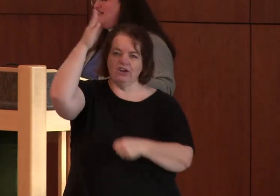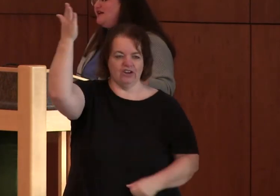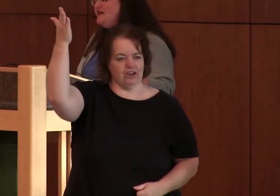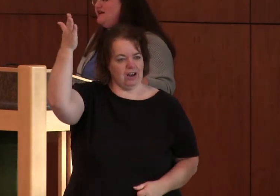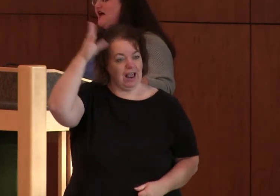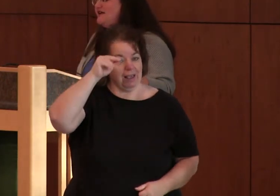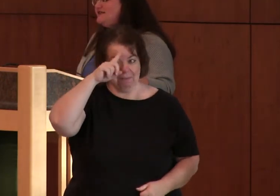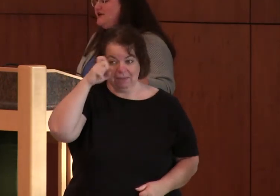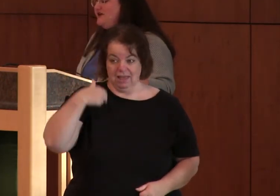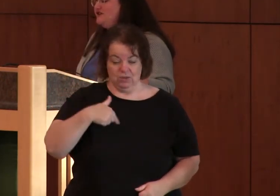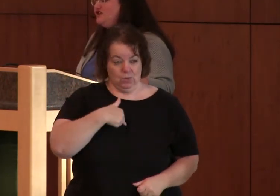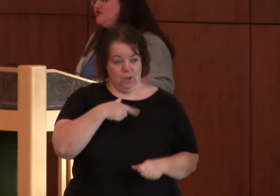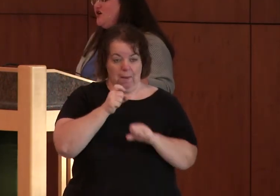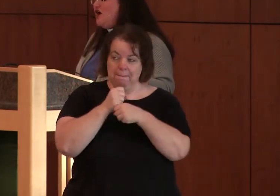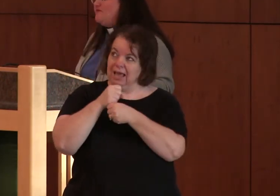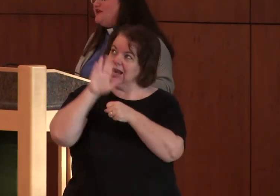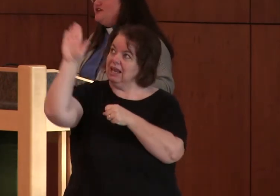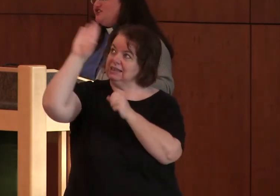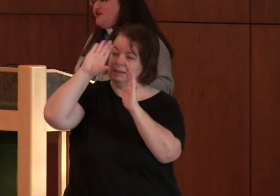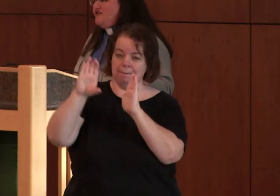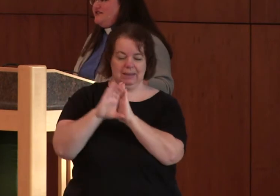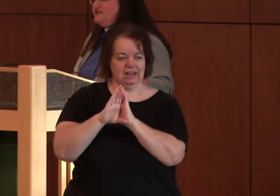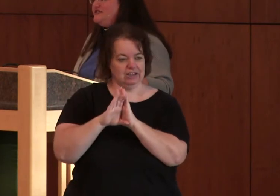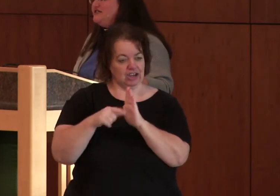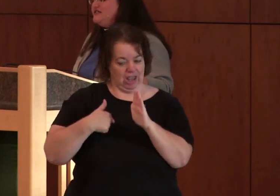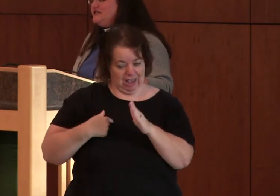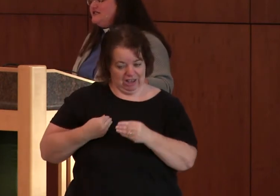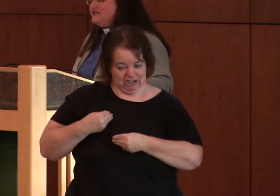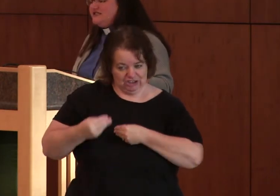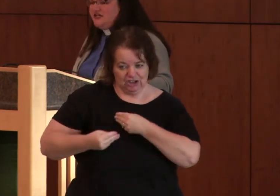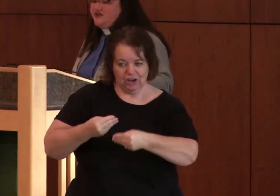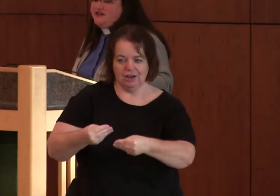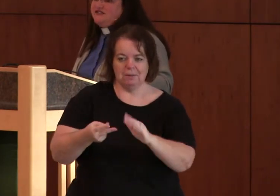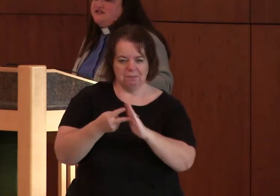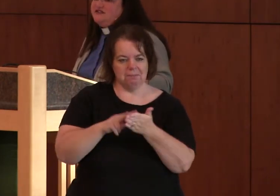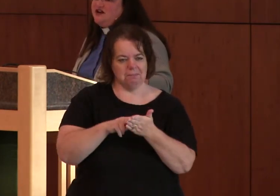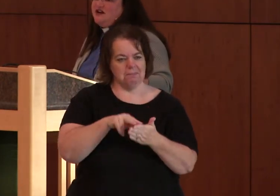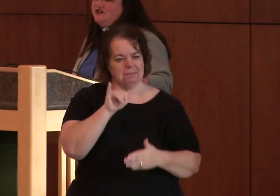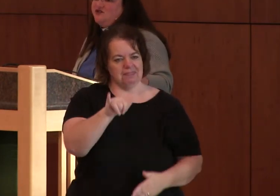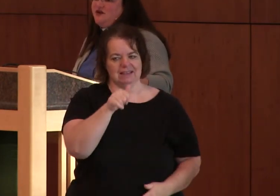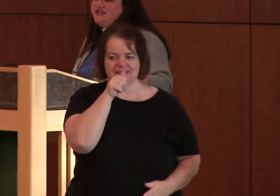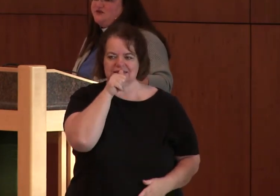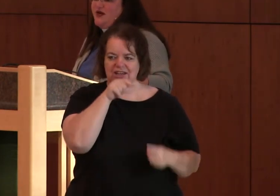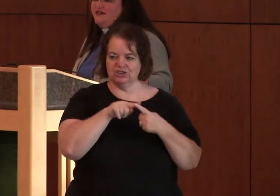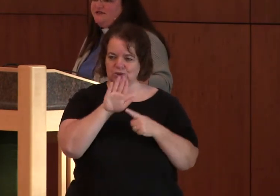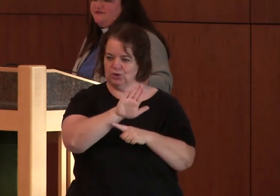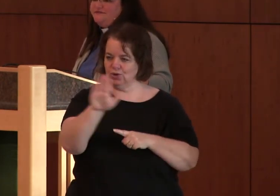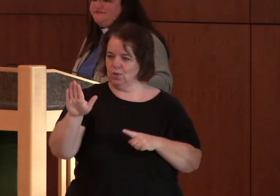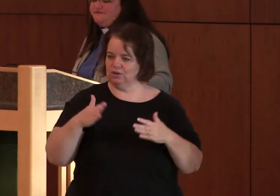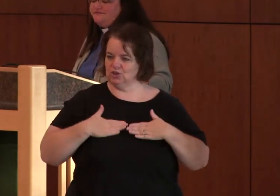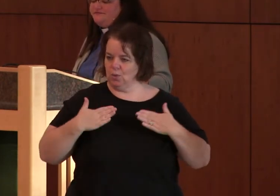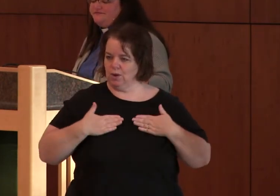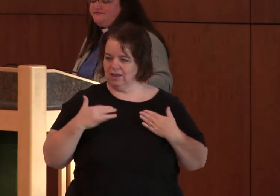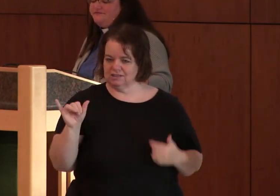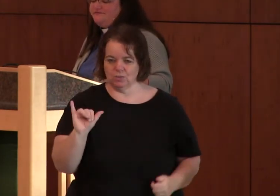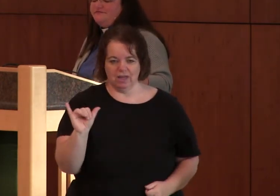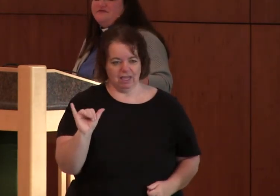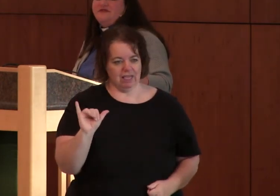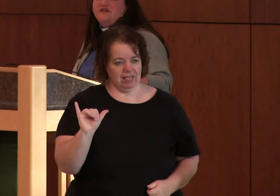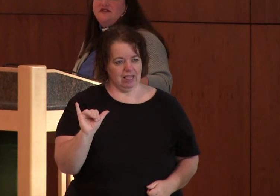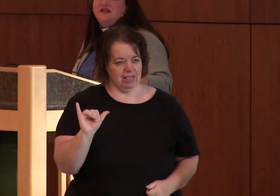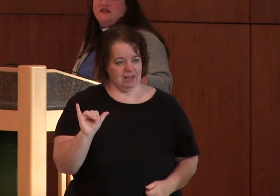because we are made in God's image, our being generous is the secret to our joy as well.